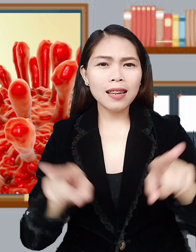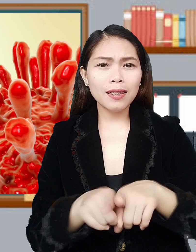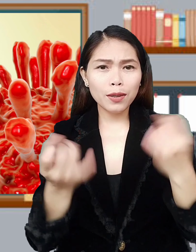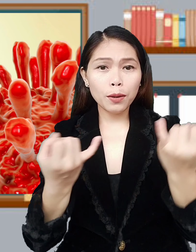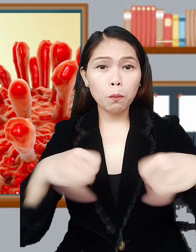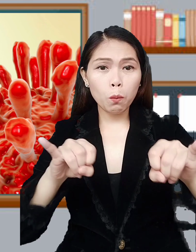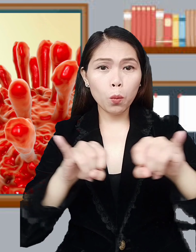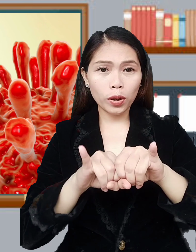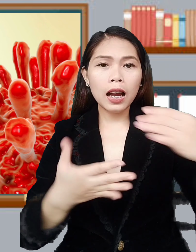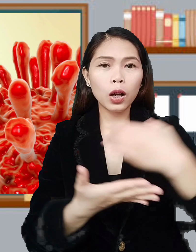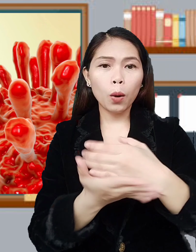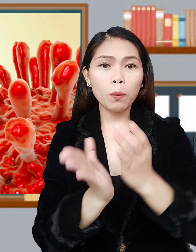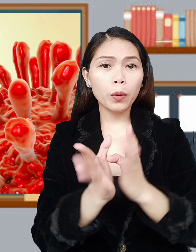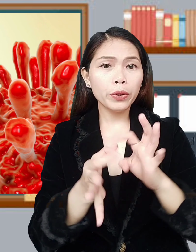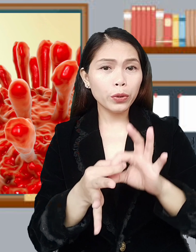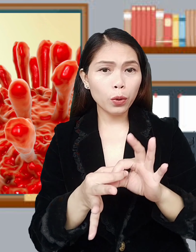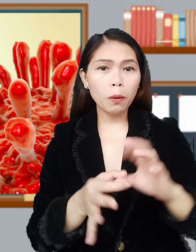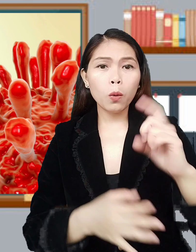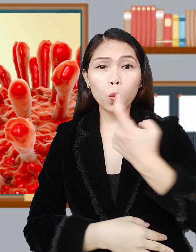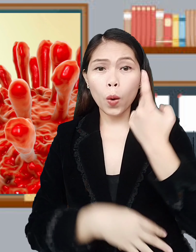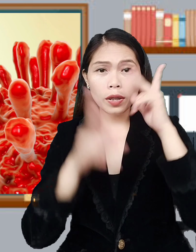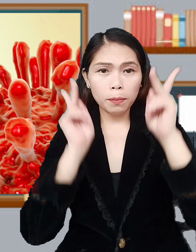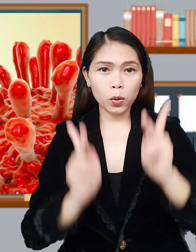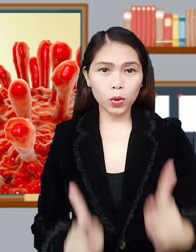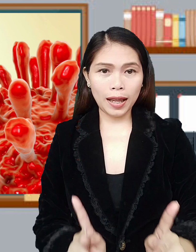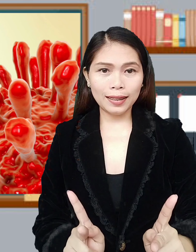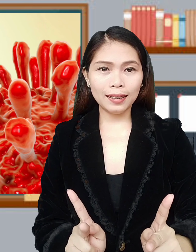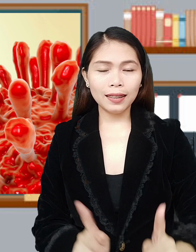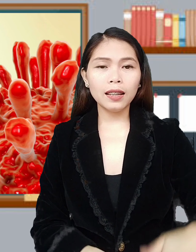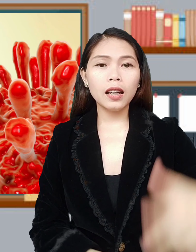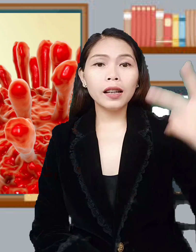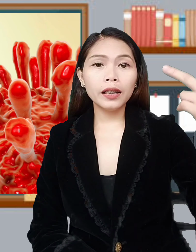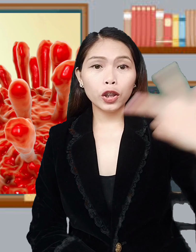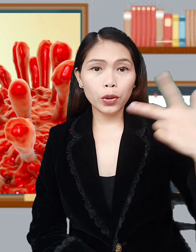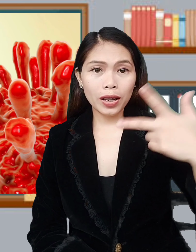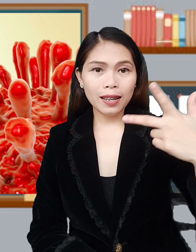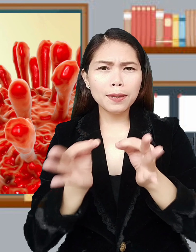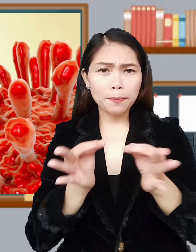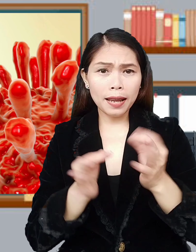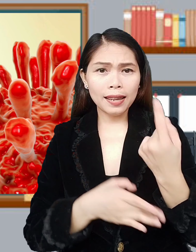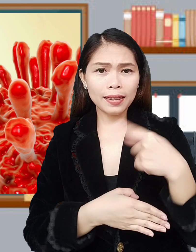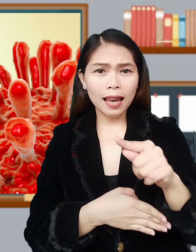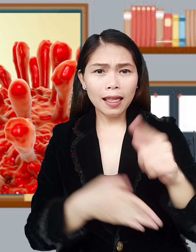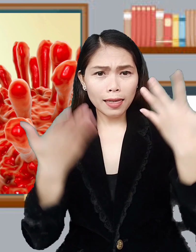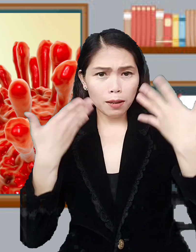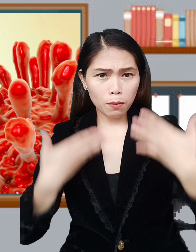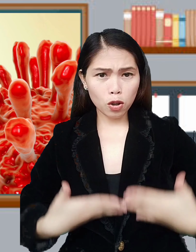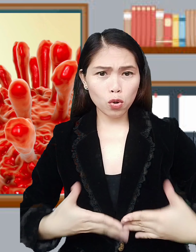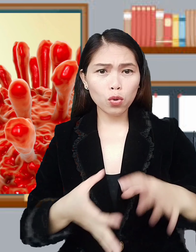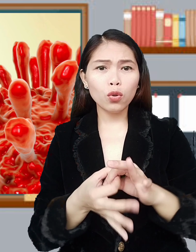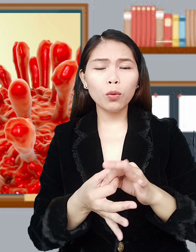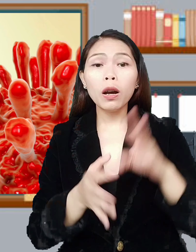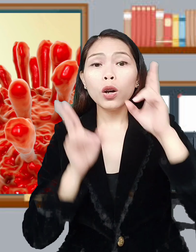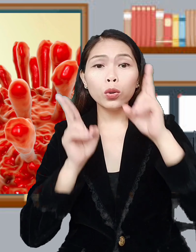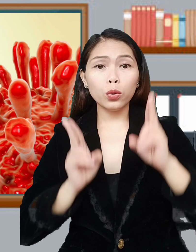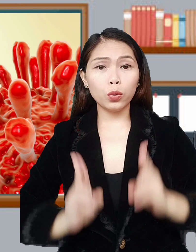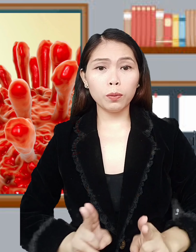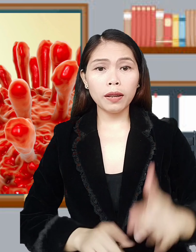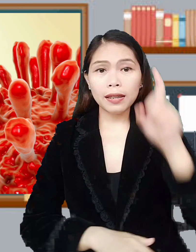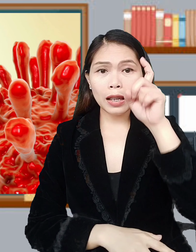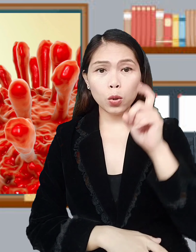Discuss sexuality as important component of one's personality. Number 3. Explains the dimension